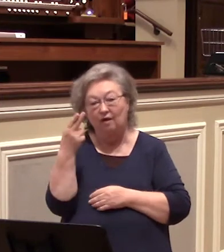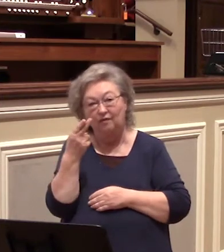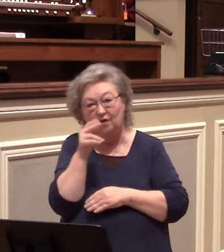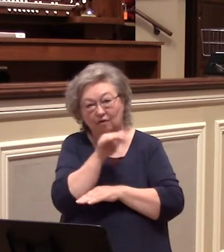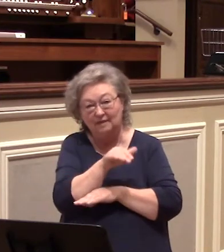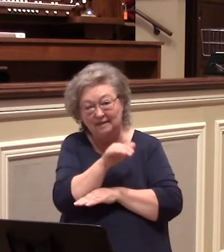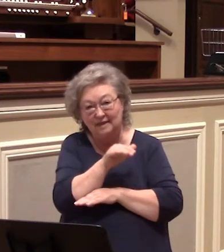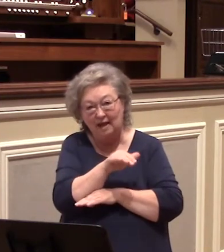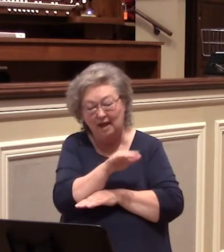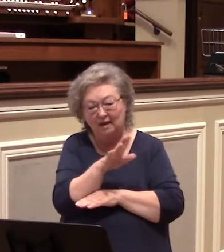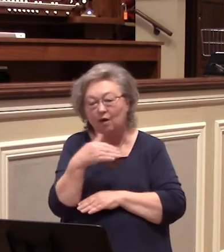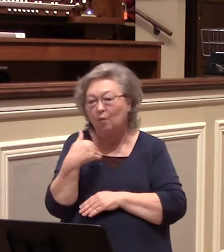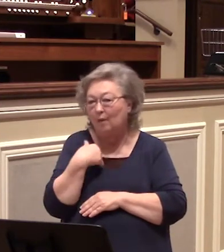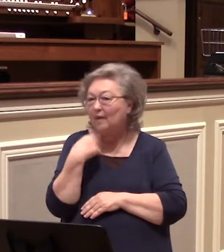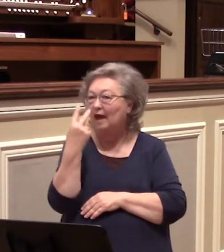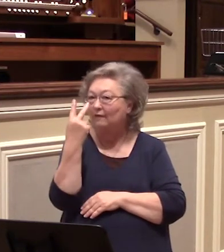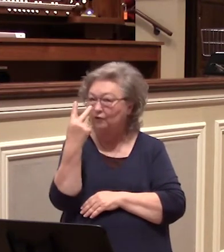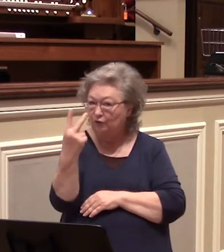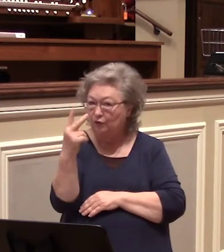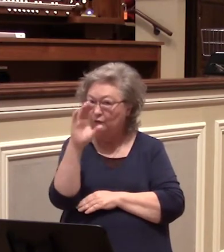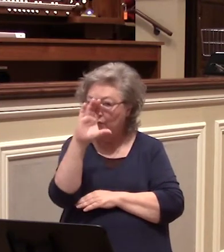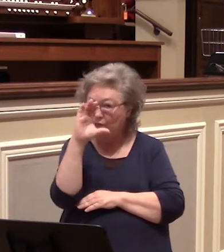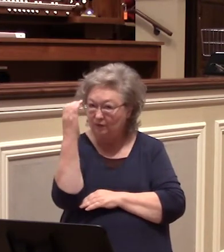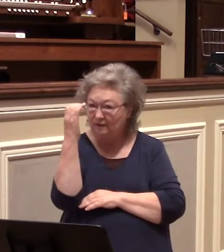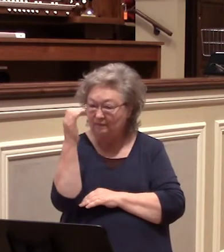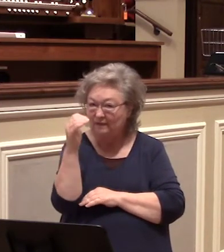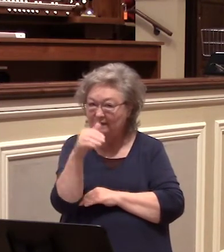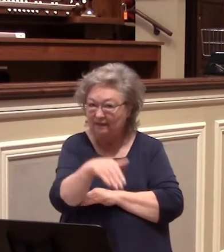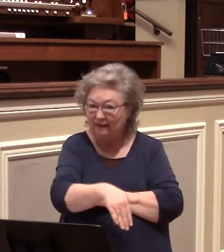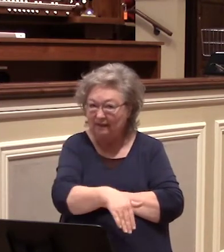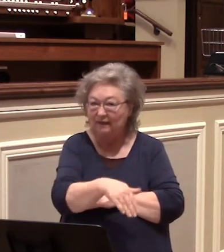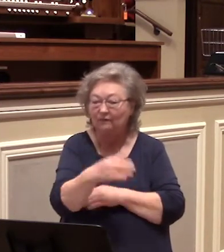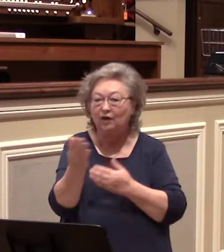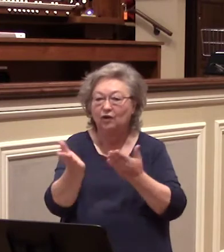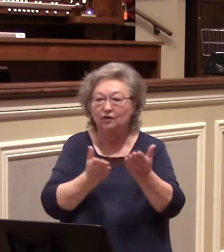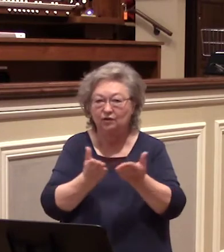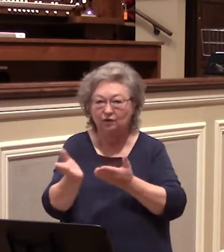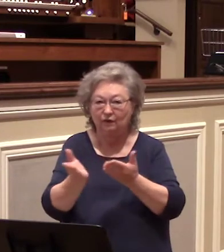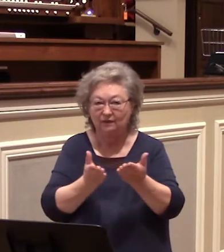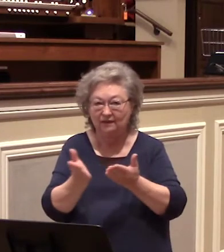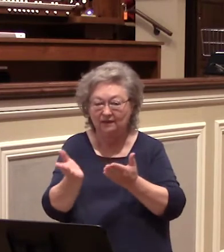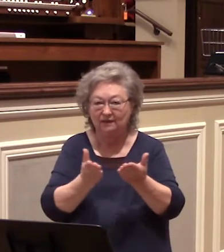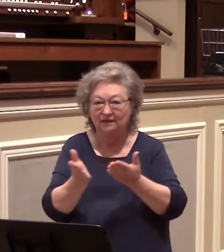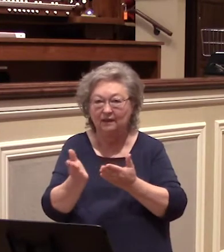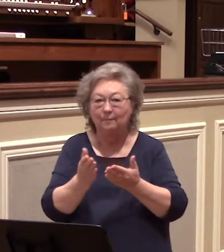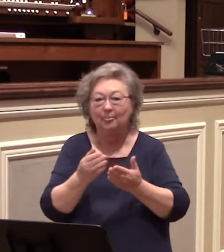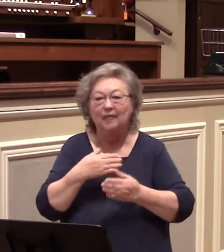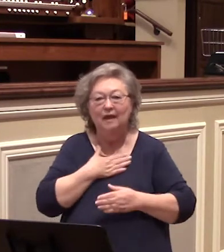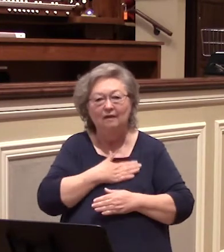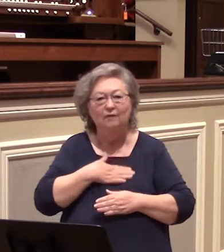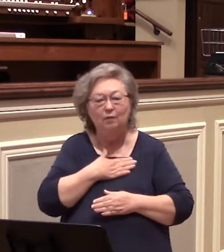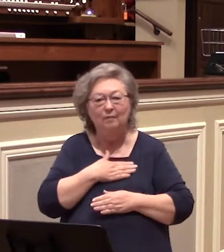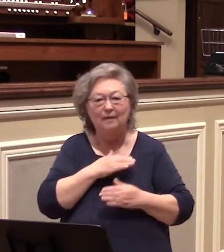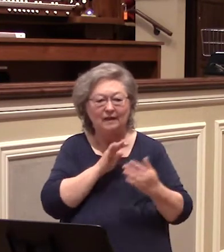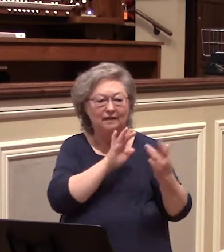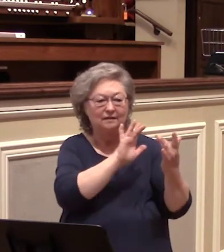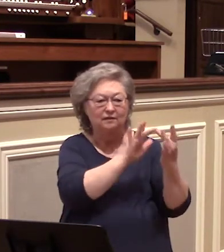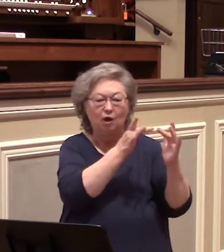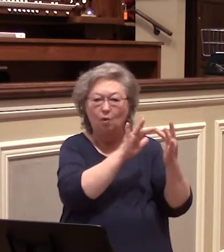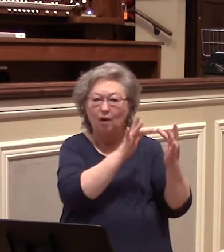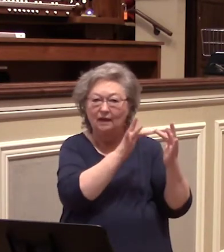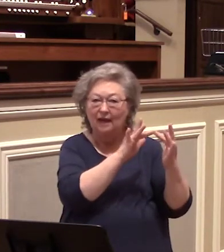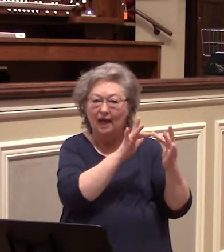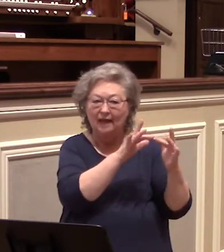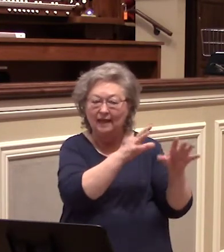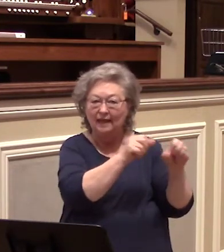you've already signed up for one of those. There's one at 4 o'clock and then one at 5:30. We do ask that you go online or call the church office to sign up for a free